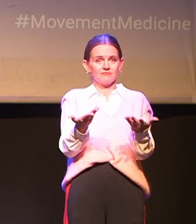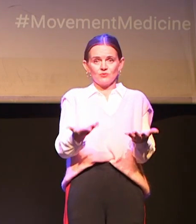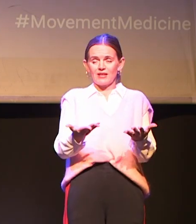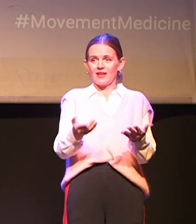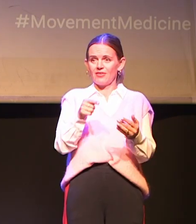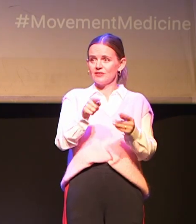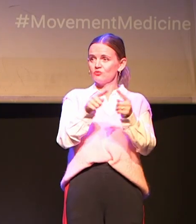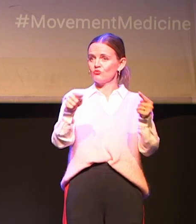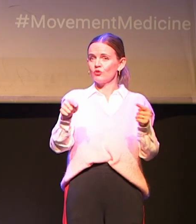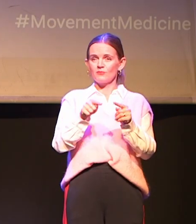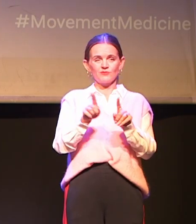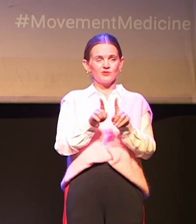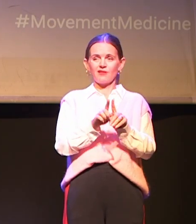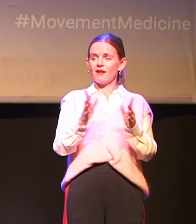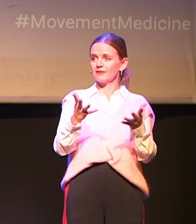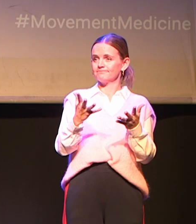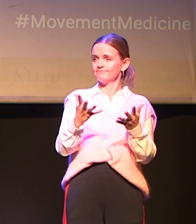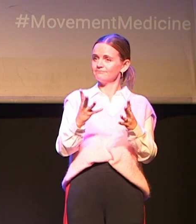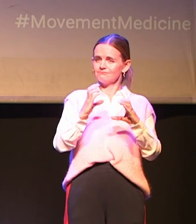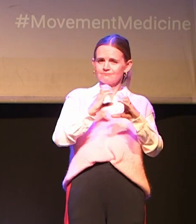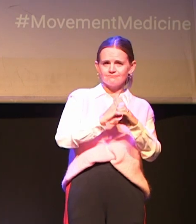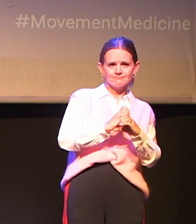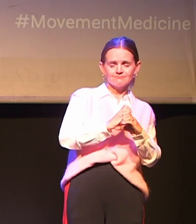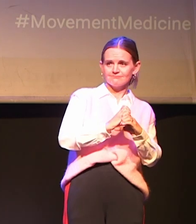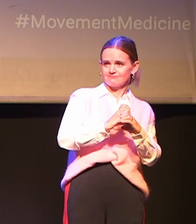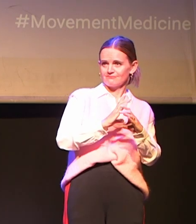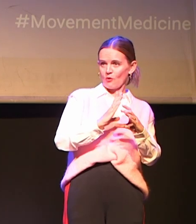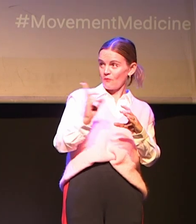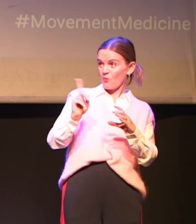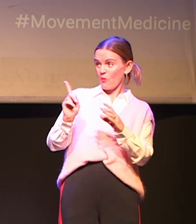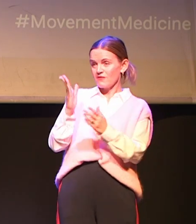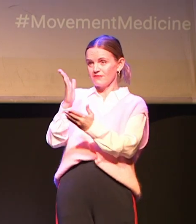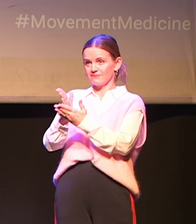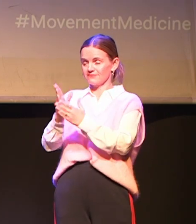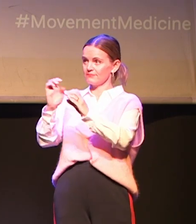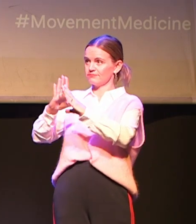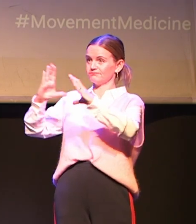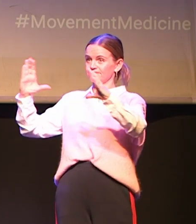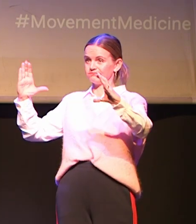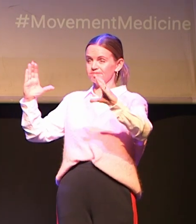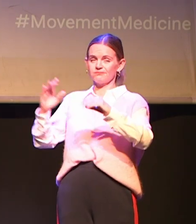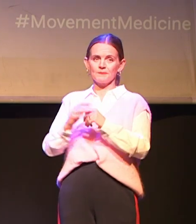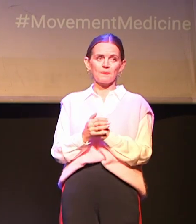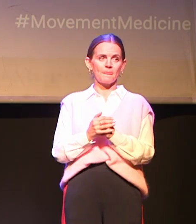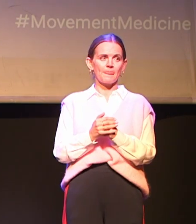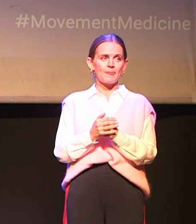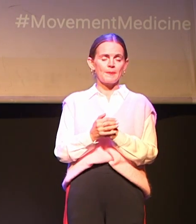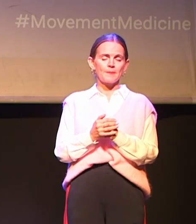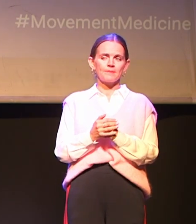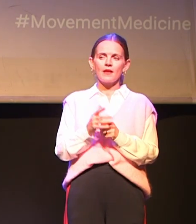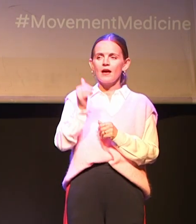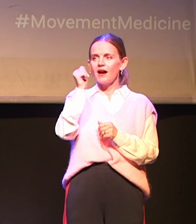just a snapshot in terms of our movements. And like looking around, there are folks that I know the